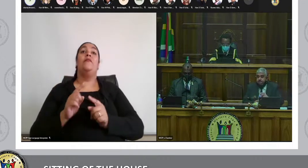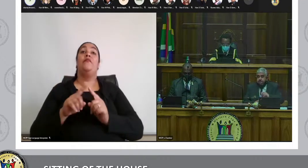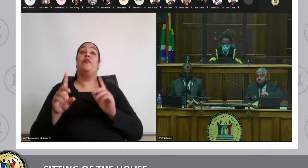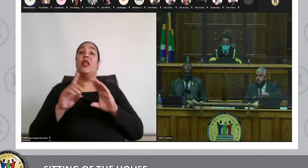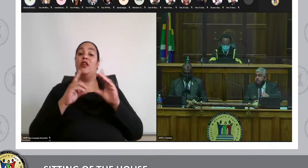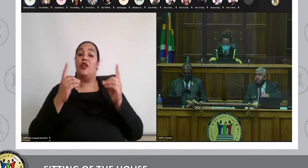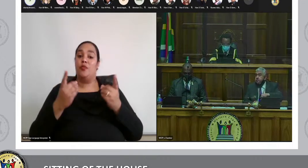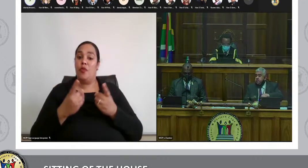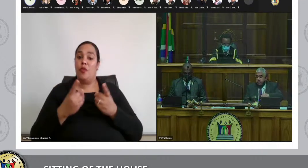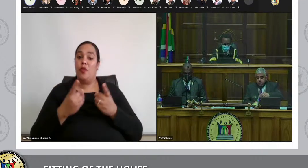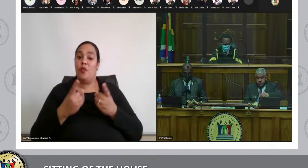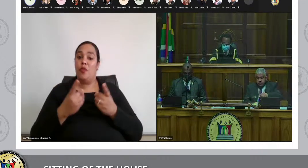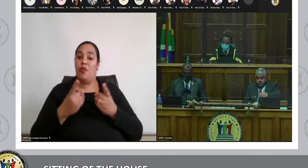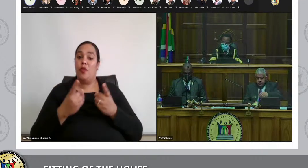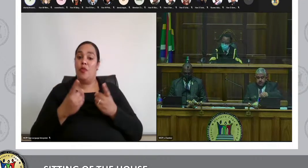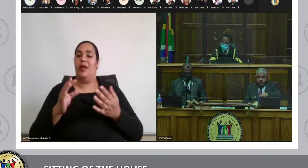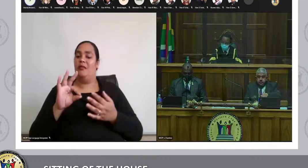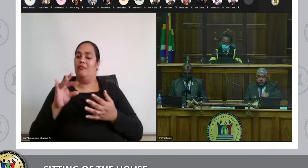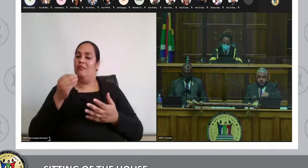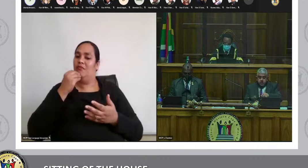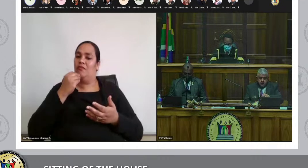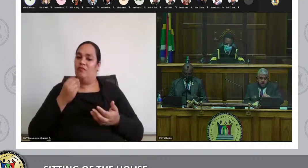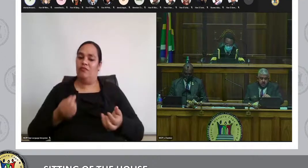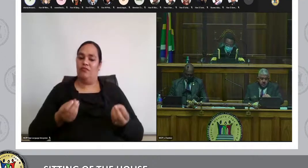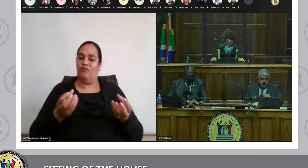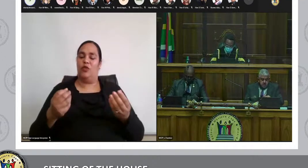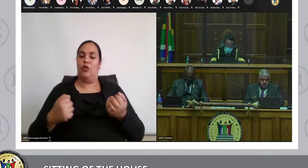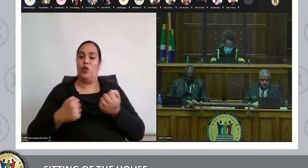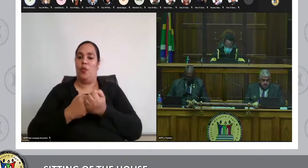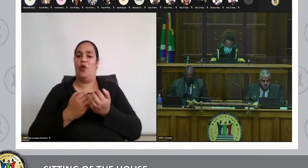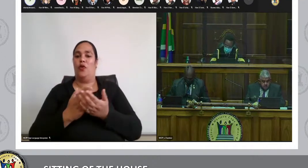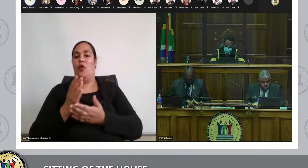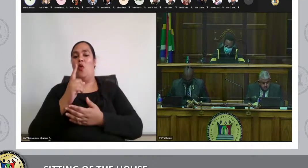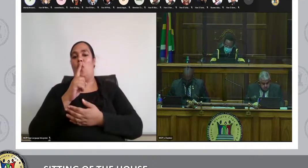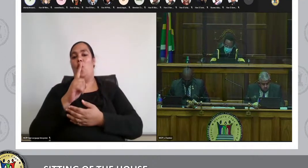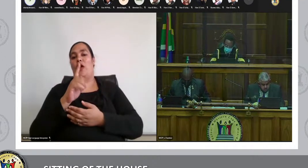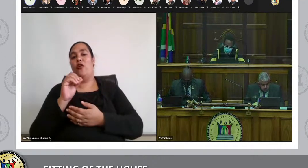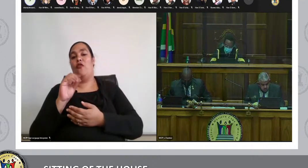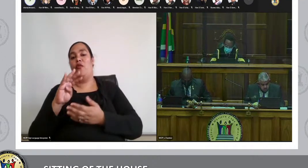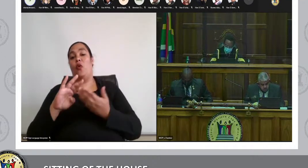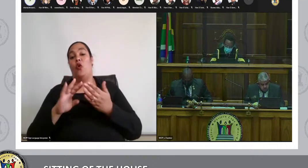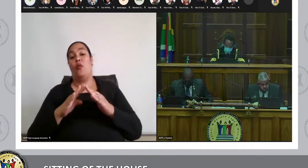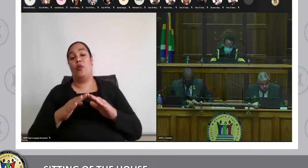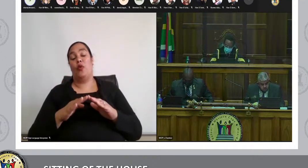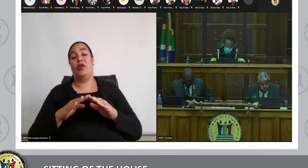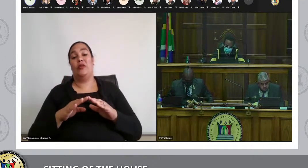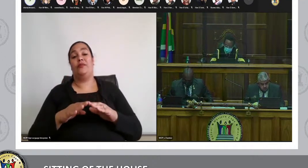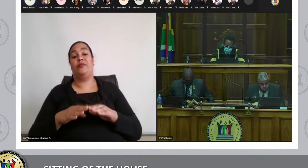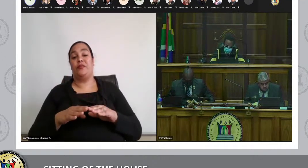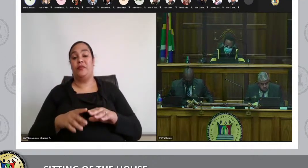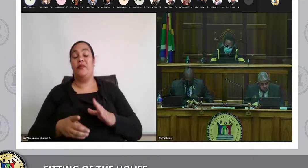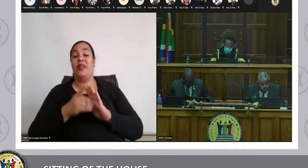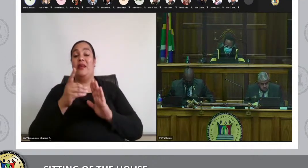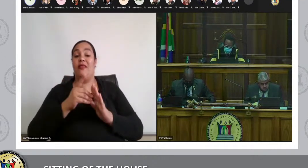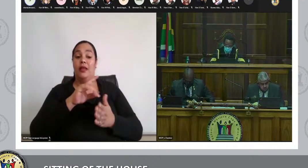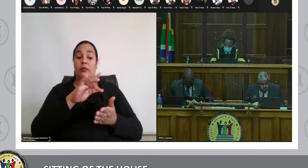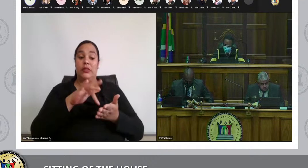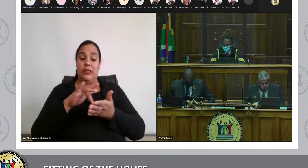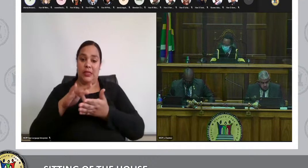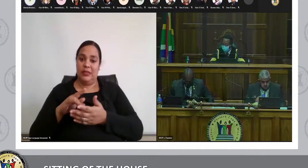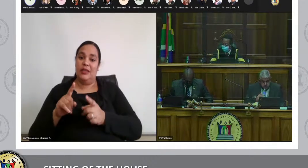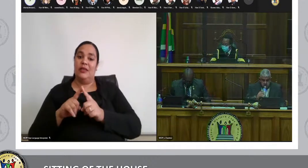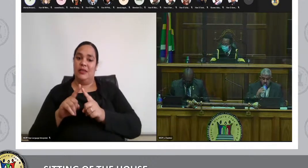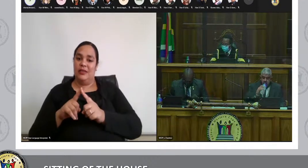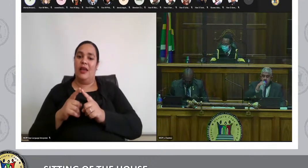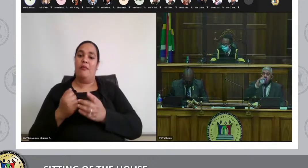department currently provides daily nutritional support via 104 community nutritional development centers, and